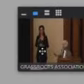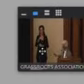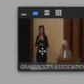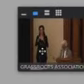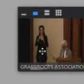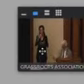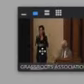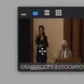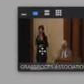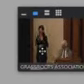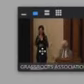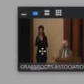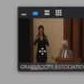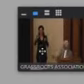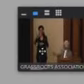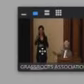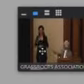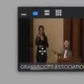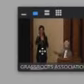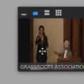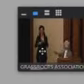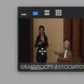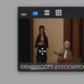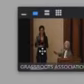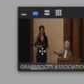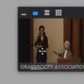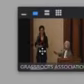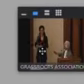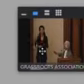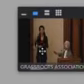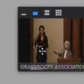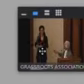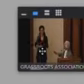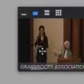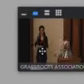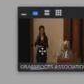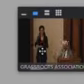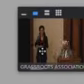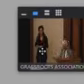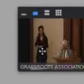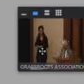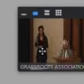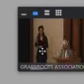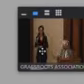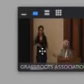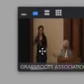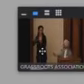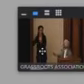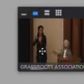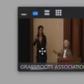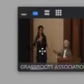here, 2. And the decline curve that you can observe here, the decline curve, was more